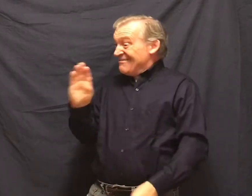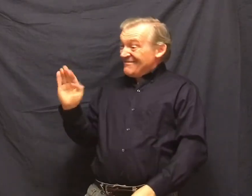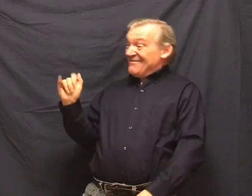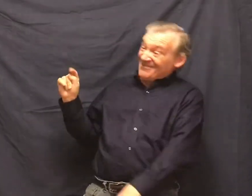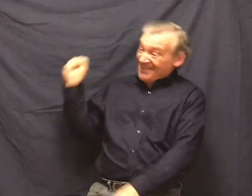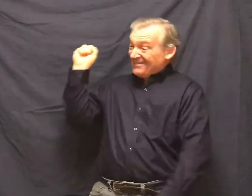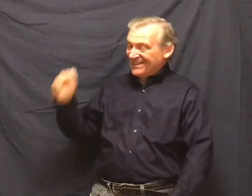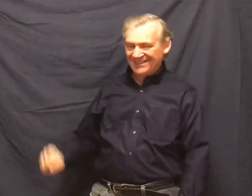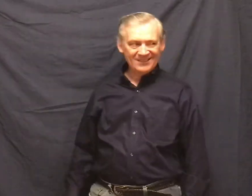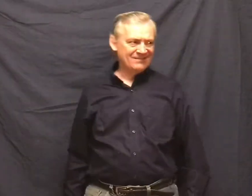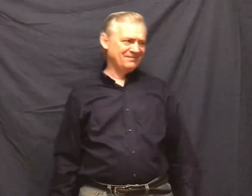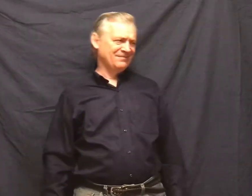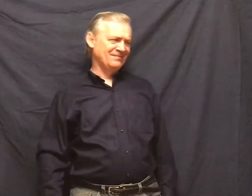You're nuts, said Crook.